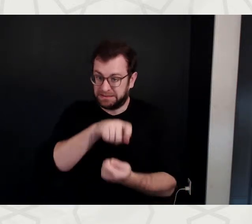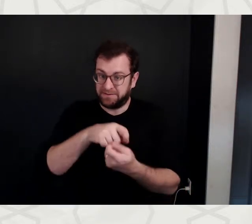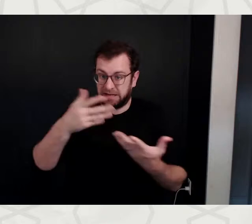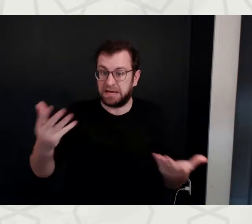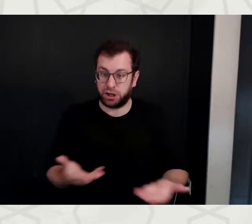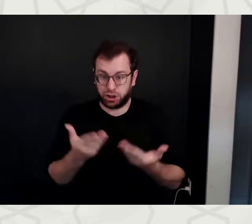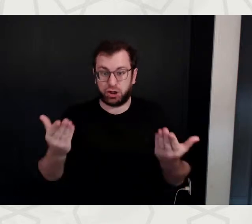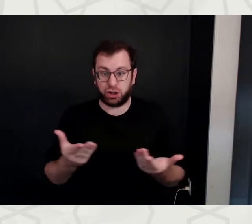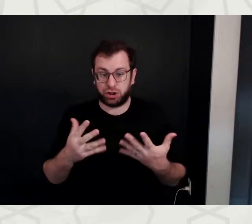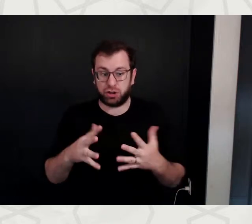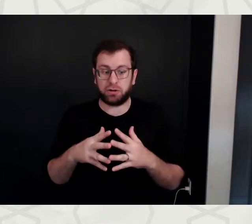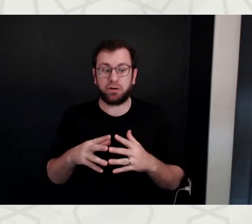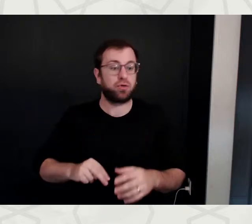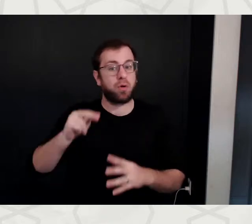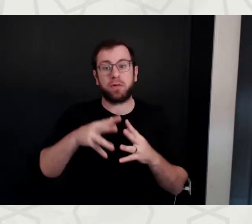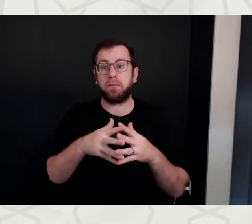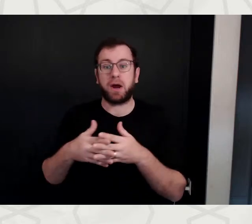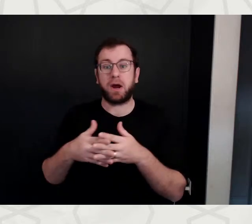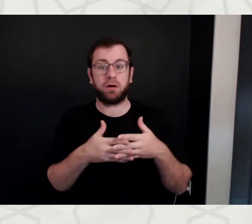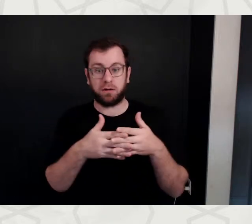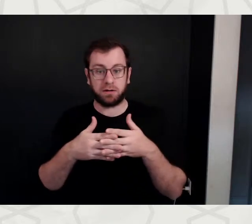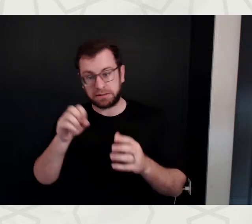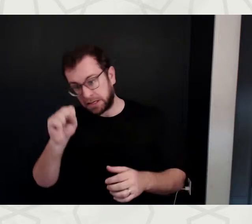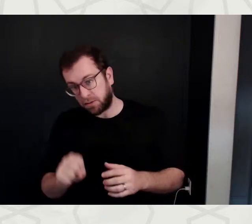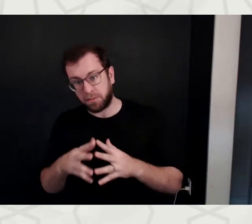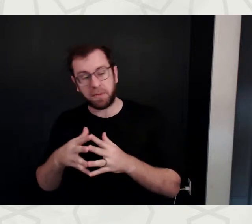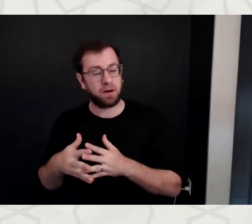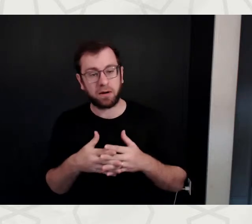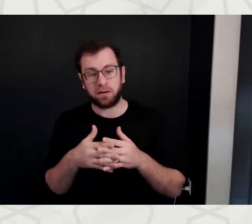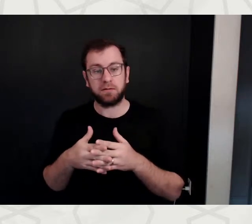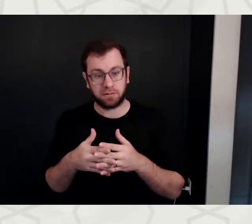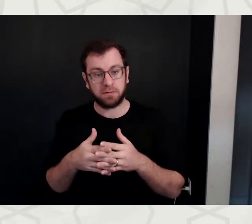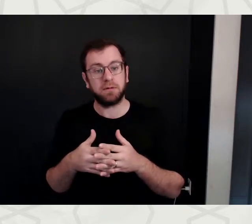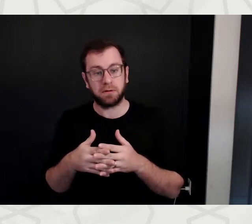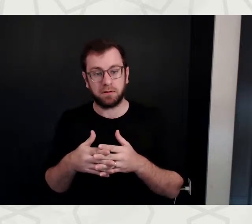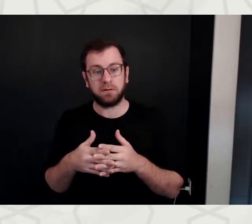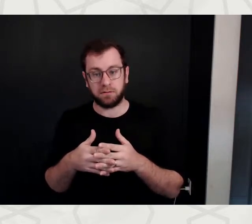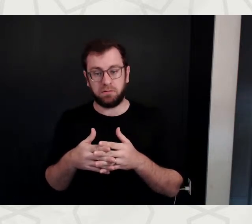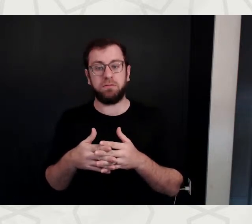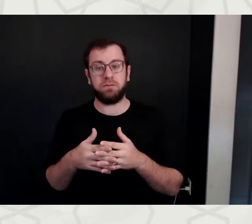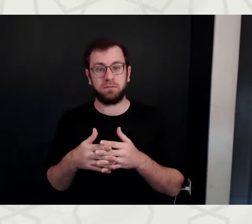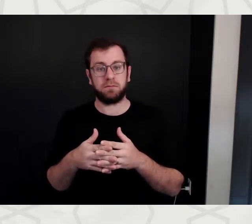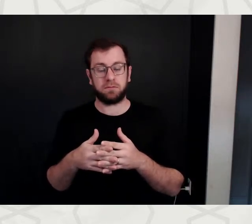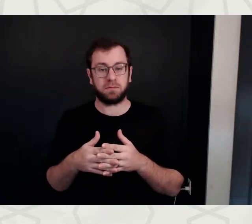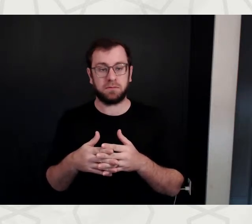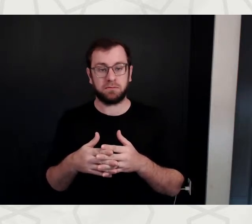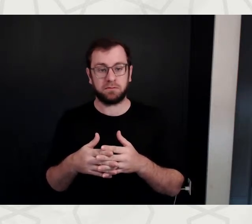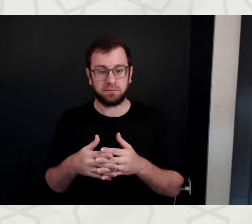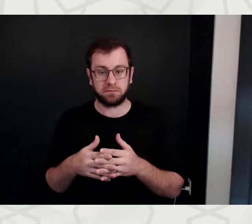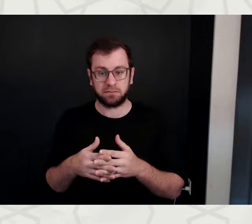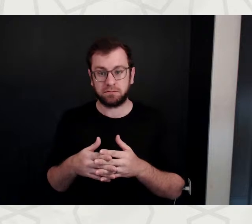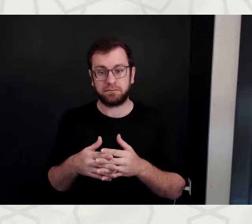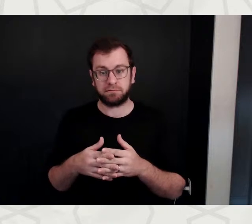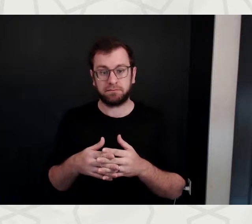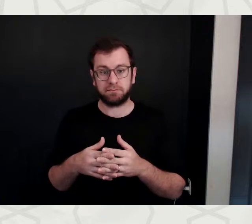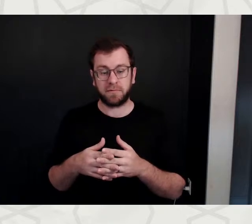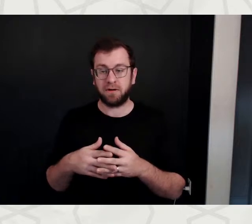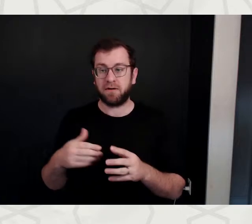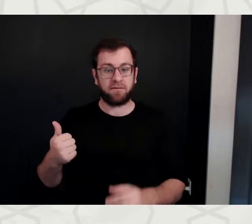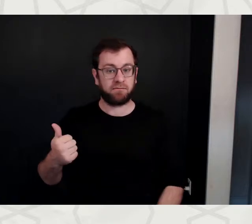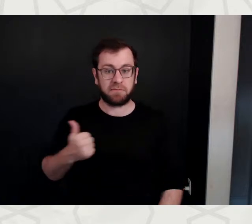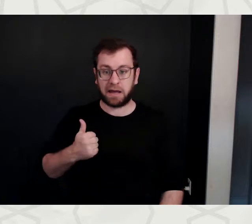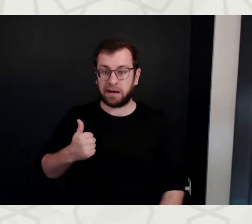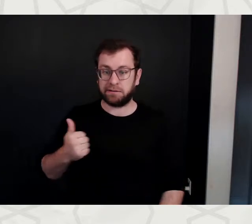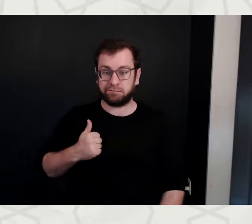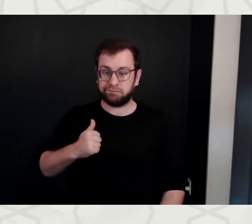Americas, it could be said that the modern Americas, the empires from Canada all